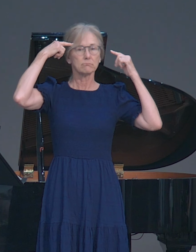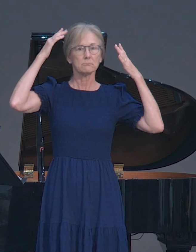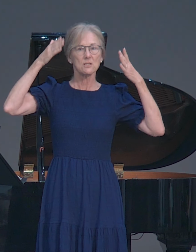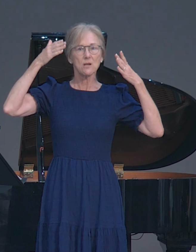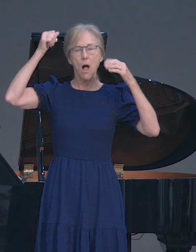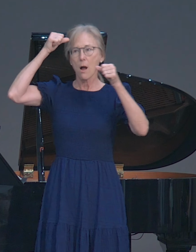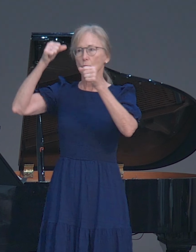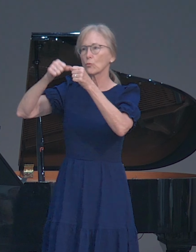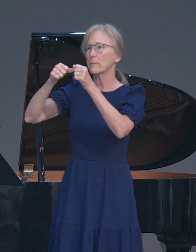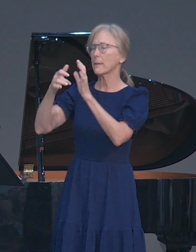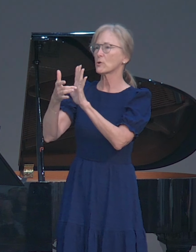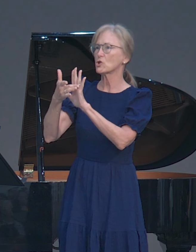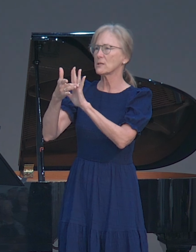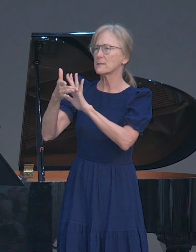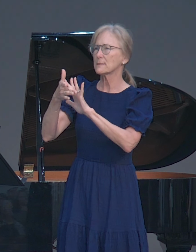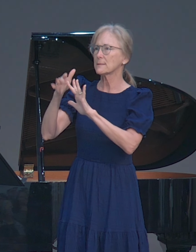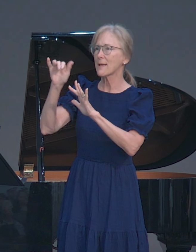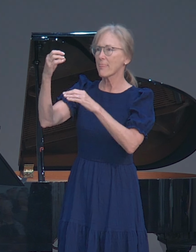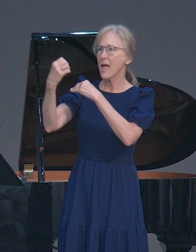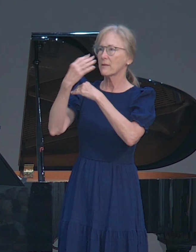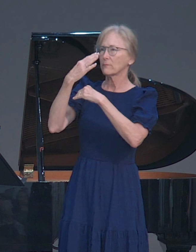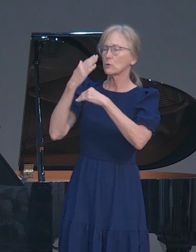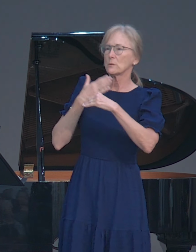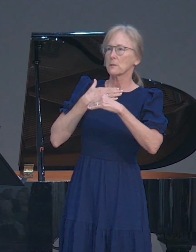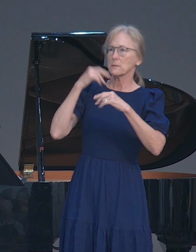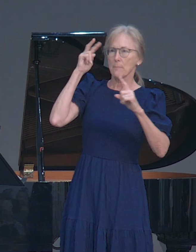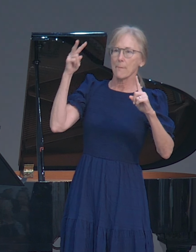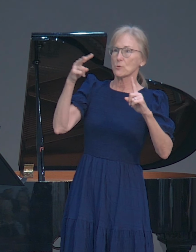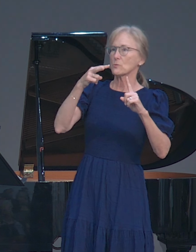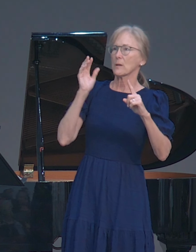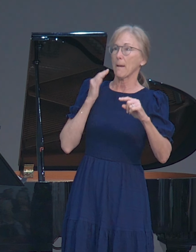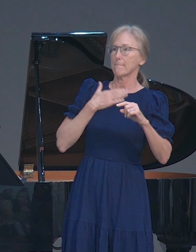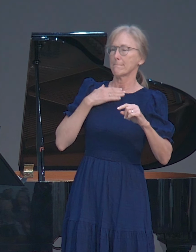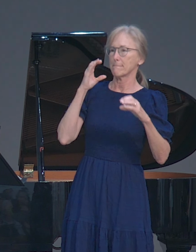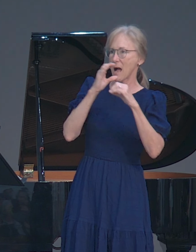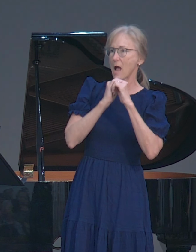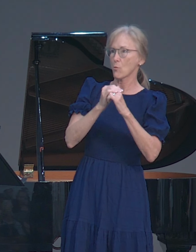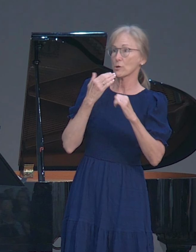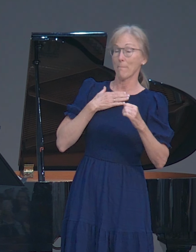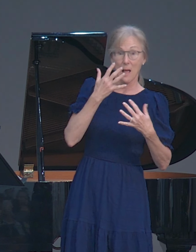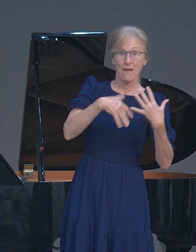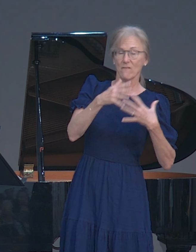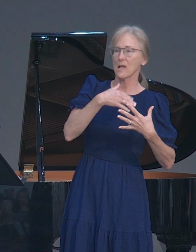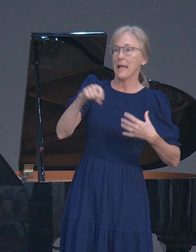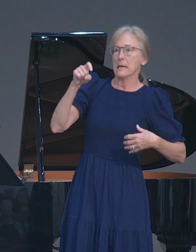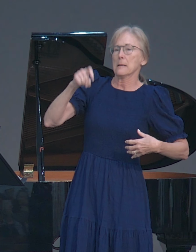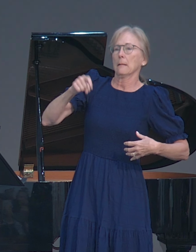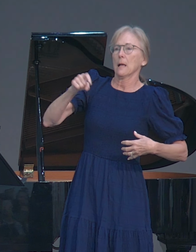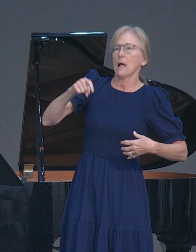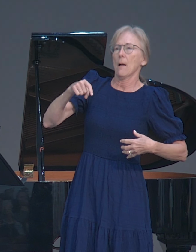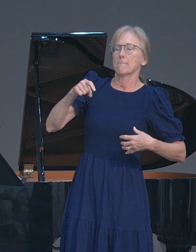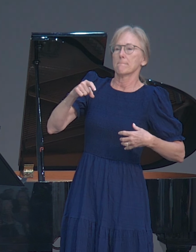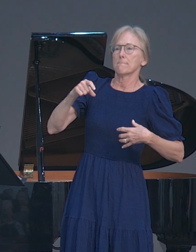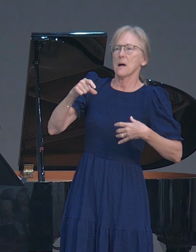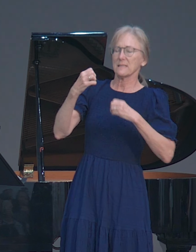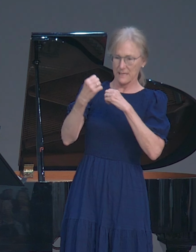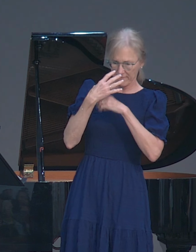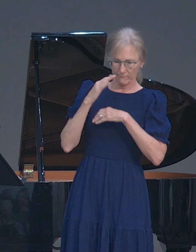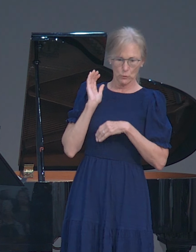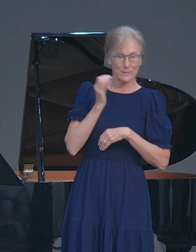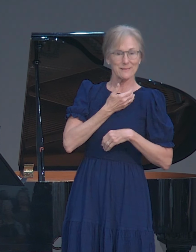remembrance shapes our perspective, it shapes our worship, it shapes our fellowship, and it must shape our daily lives as